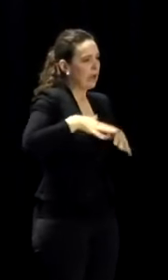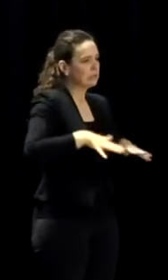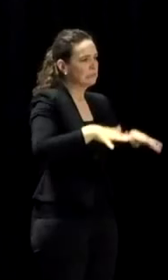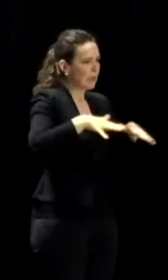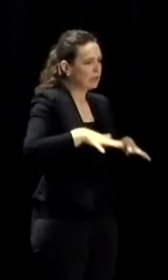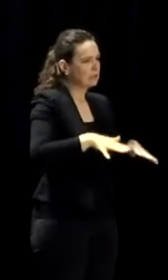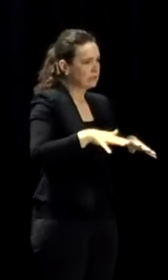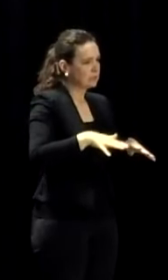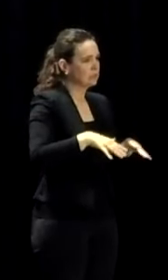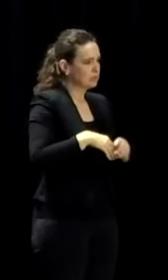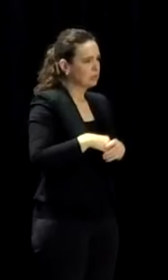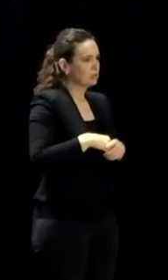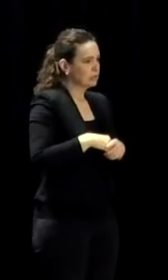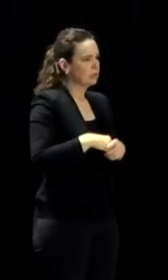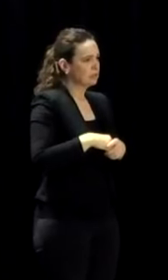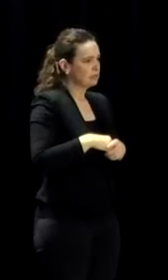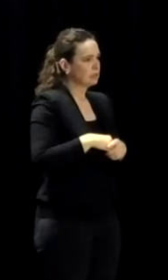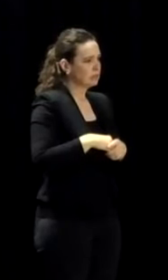chart that's coming up right now.